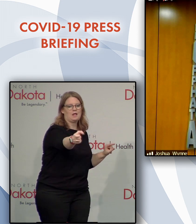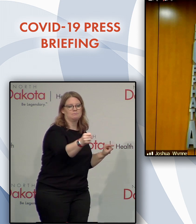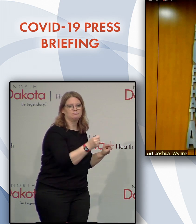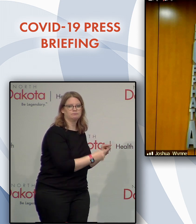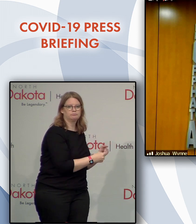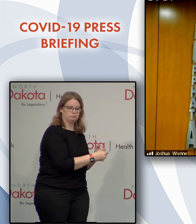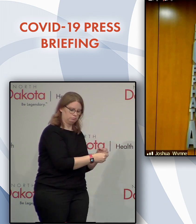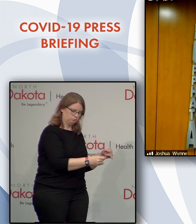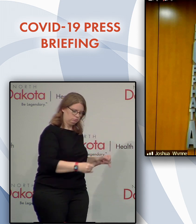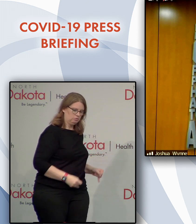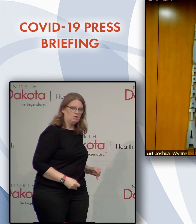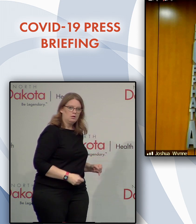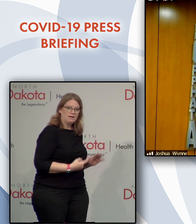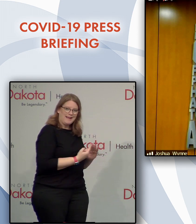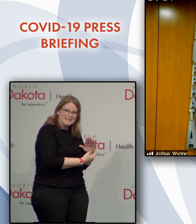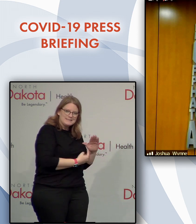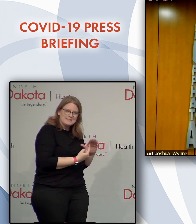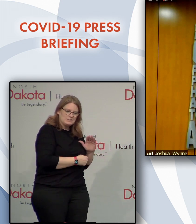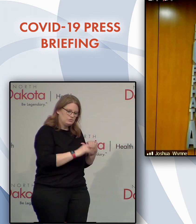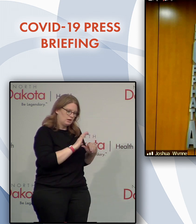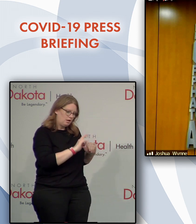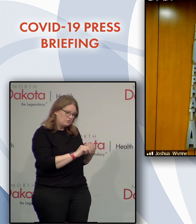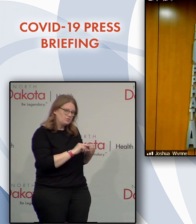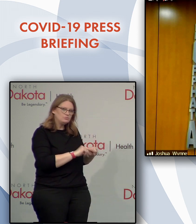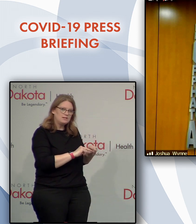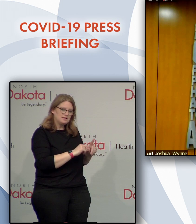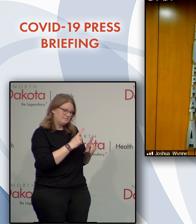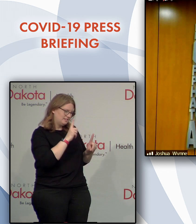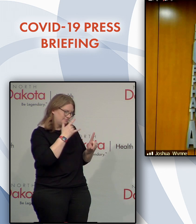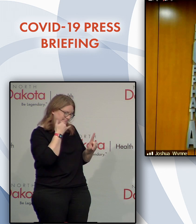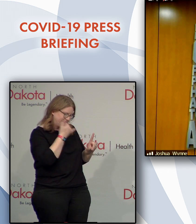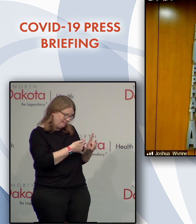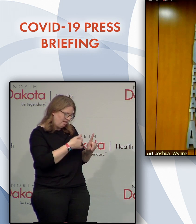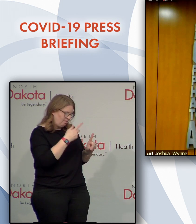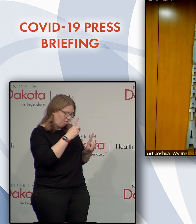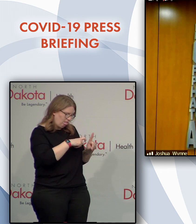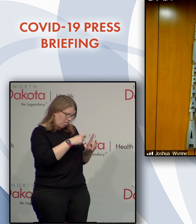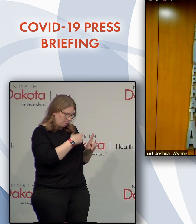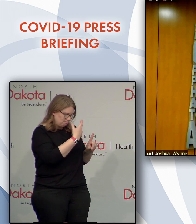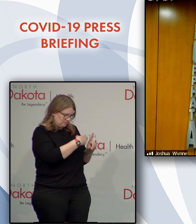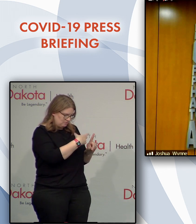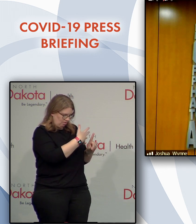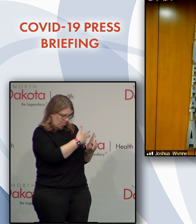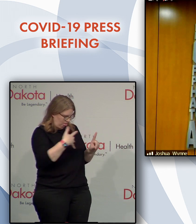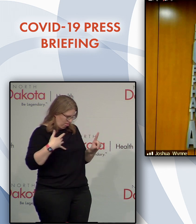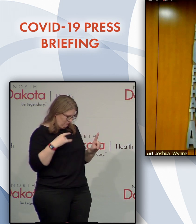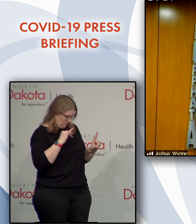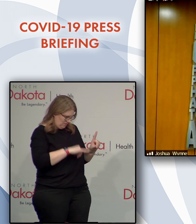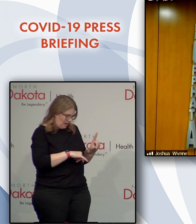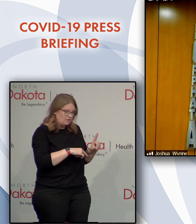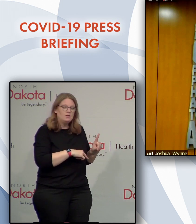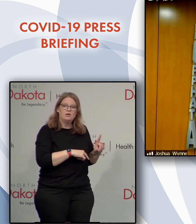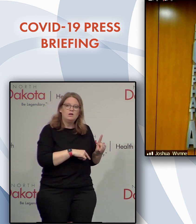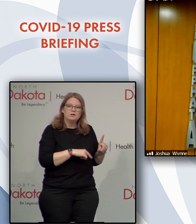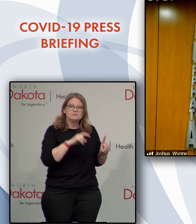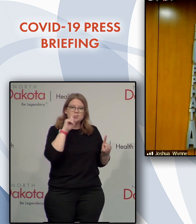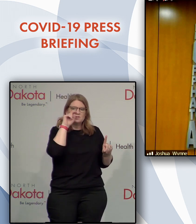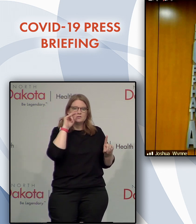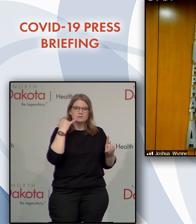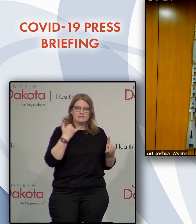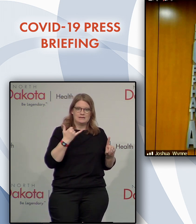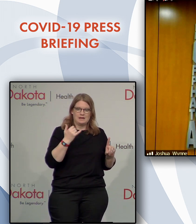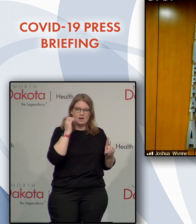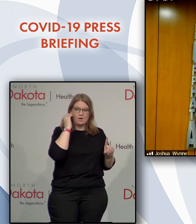isolation and contact tracing then, and really continue the direction that the curves are going